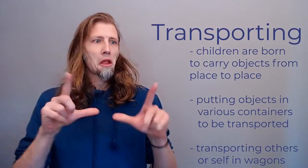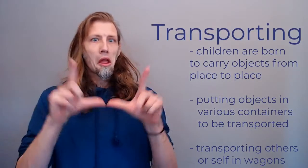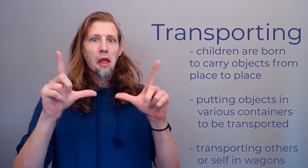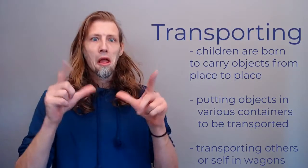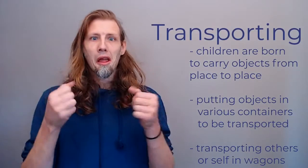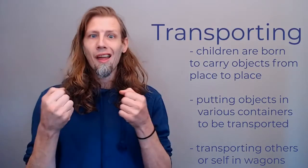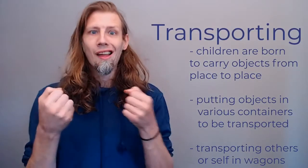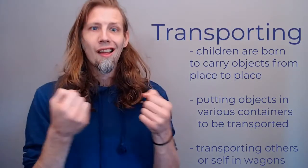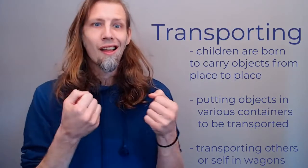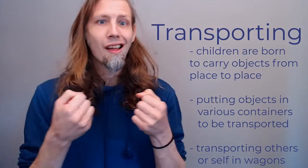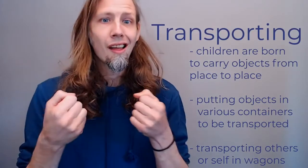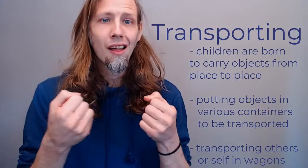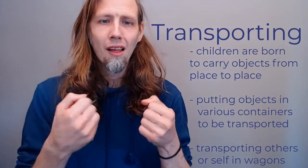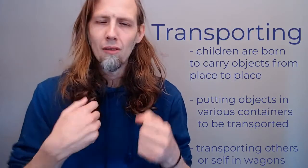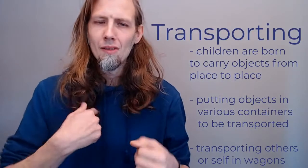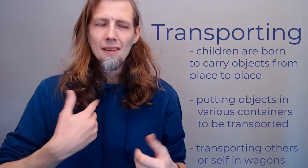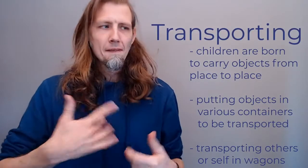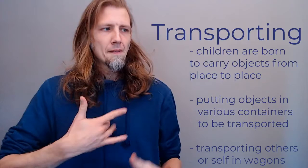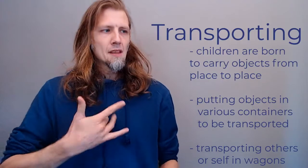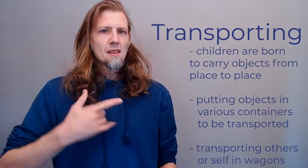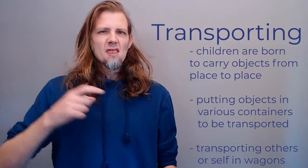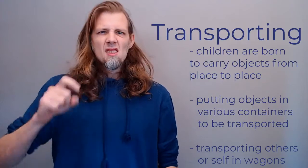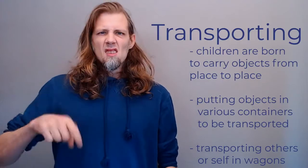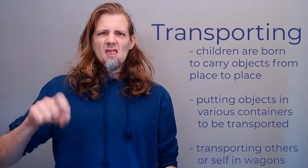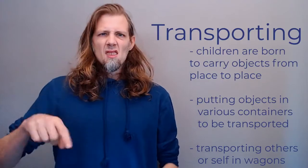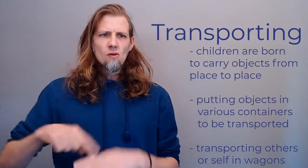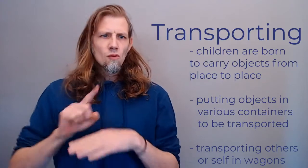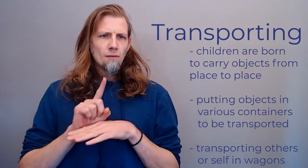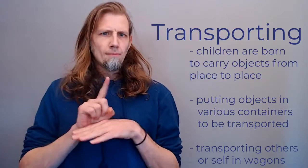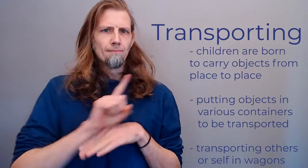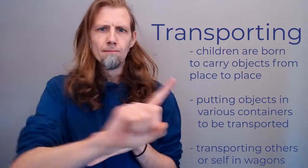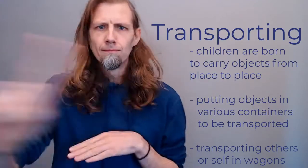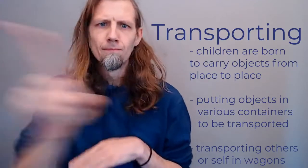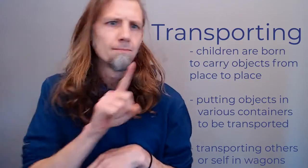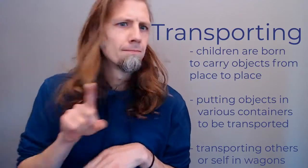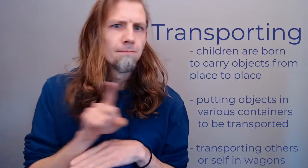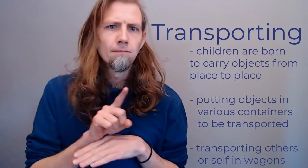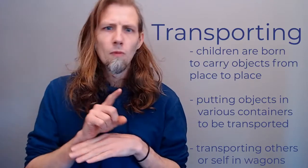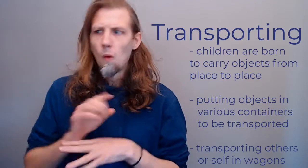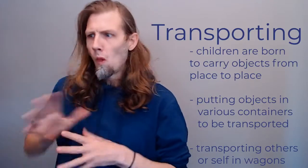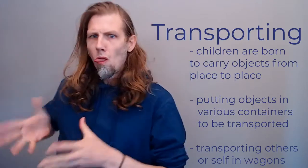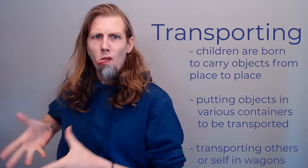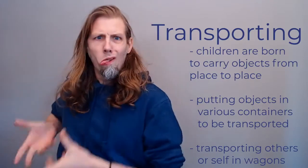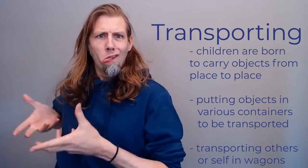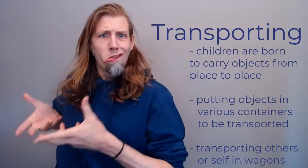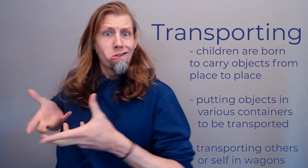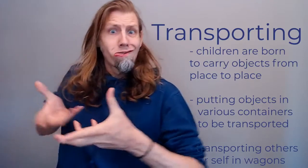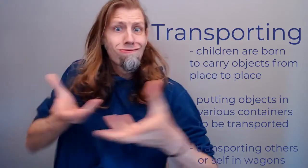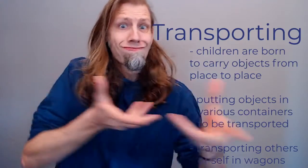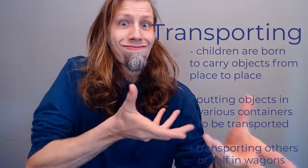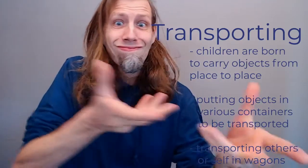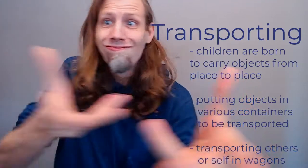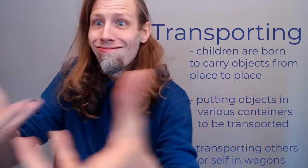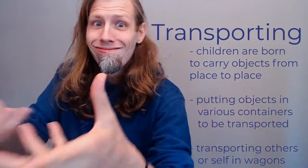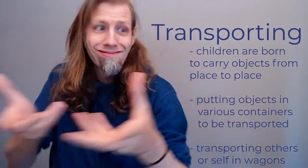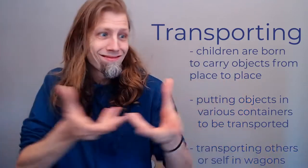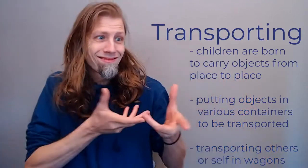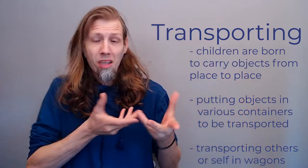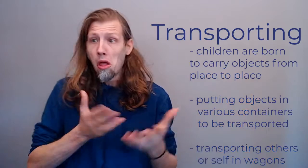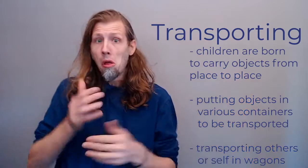Long before we ever get our driver's licenses, we feel a need to move in the world, to move ourselves and objects from place